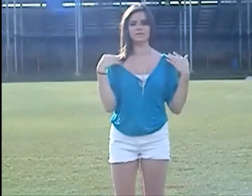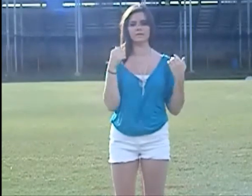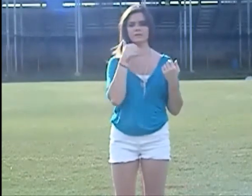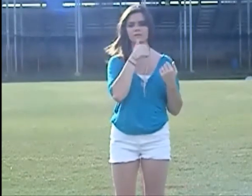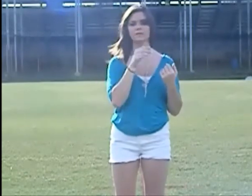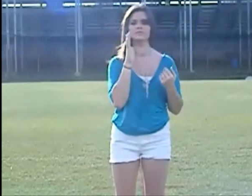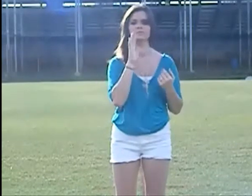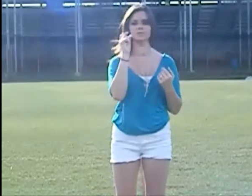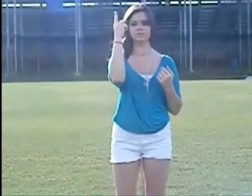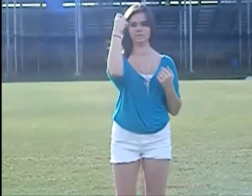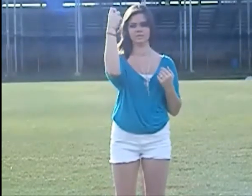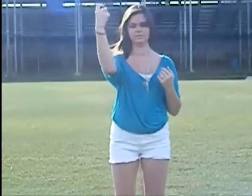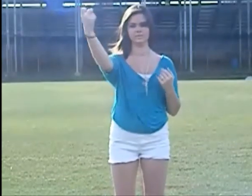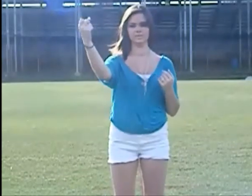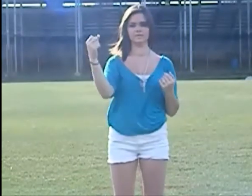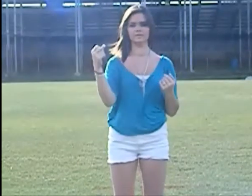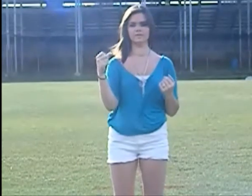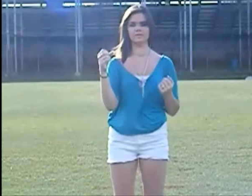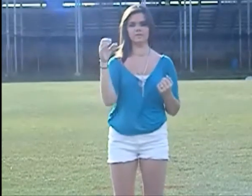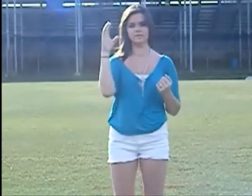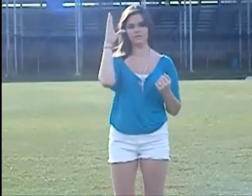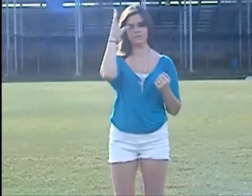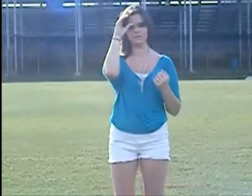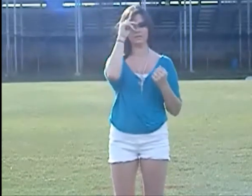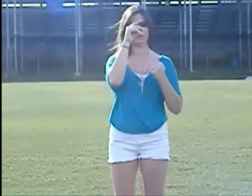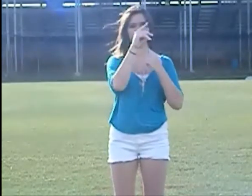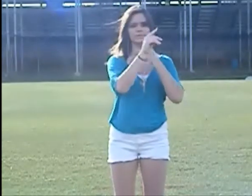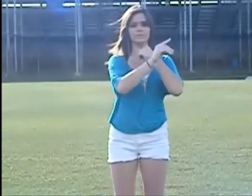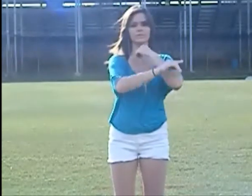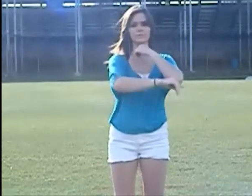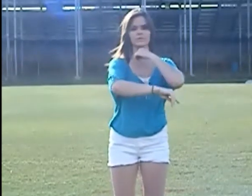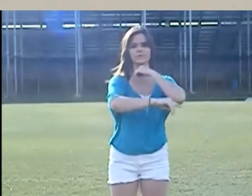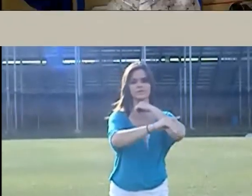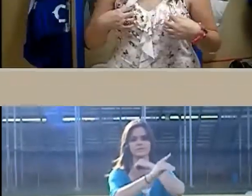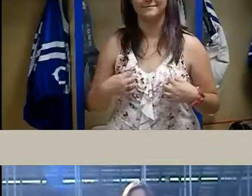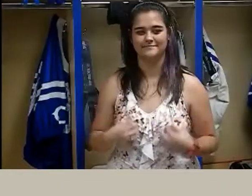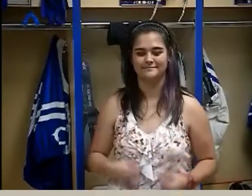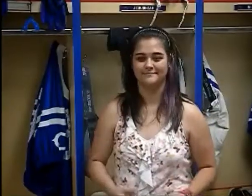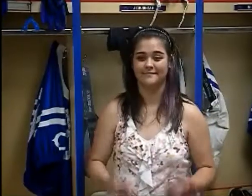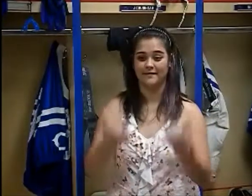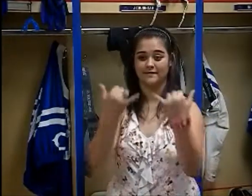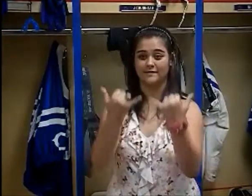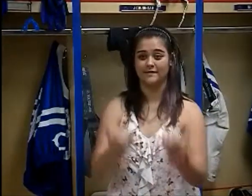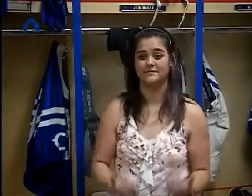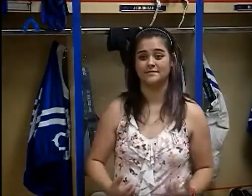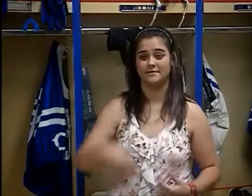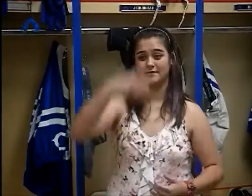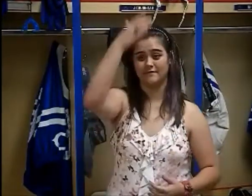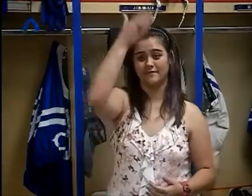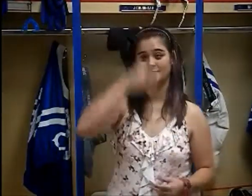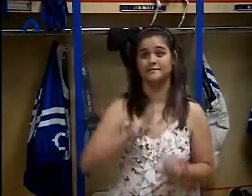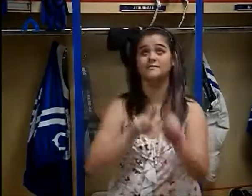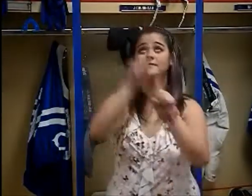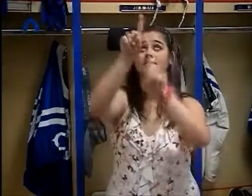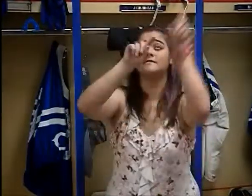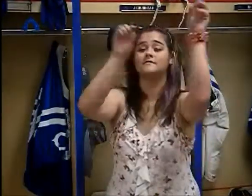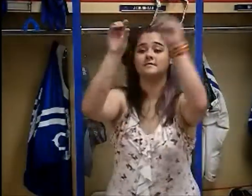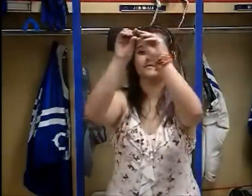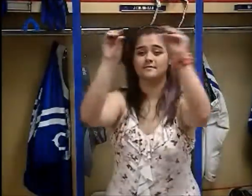Young girls will dream about The boys will fall Well it's Turn and face